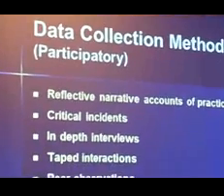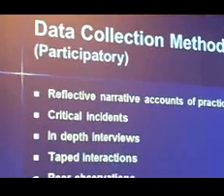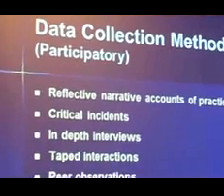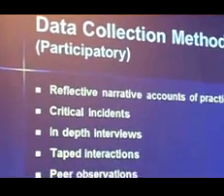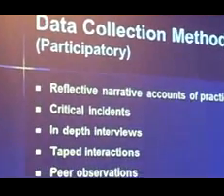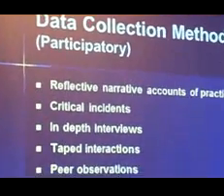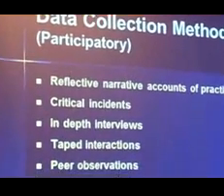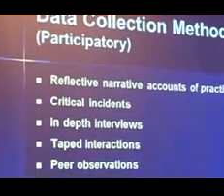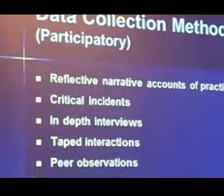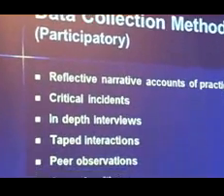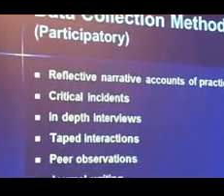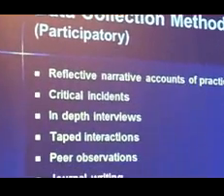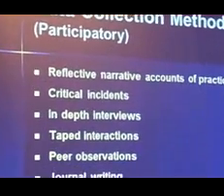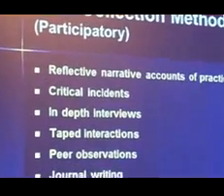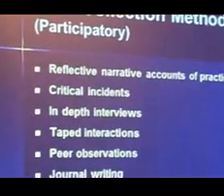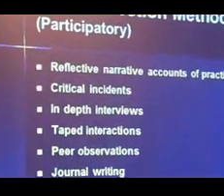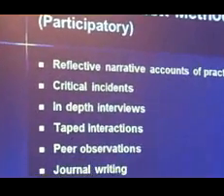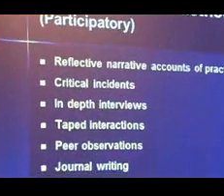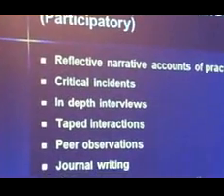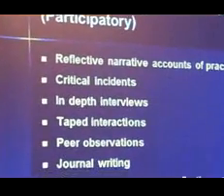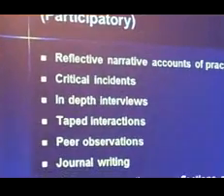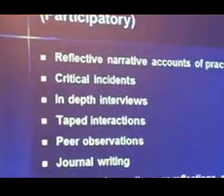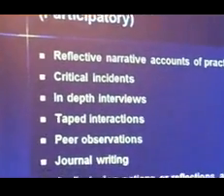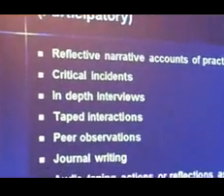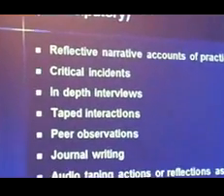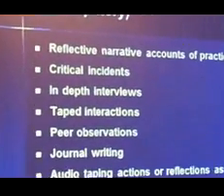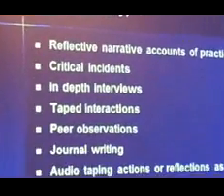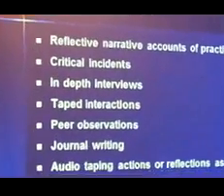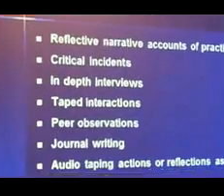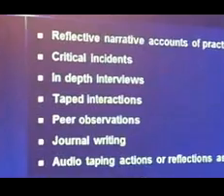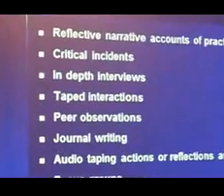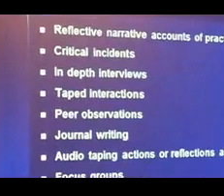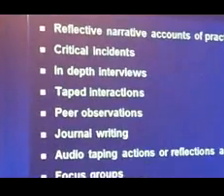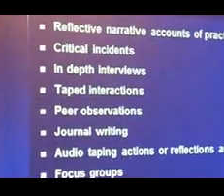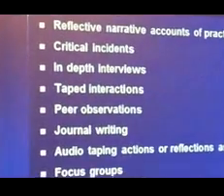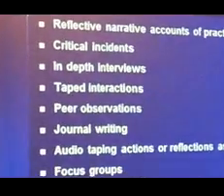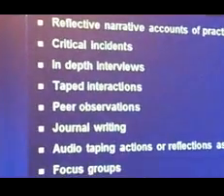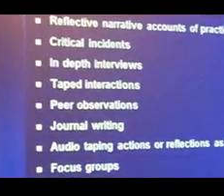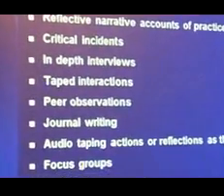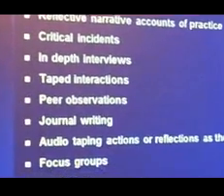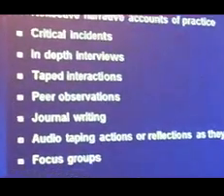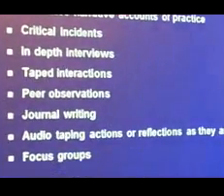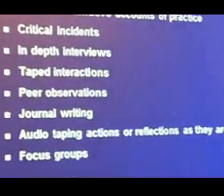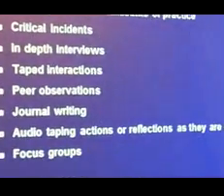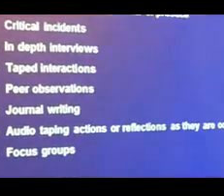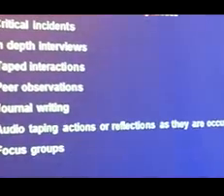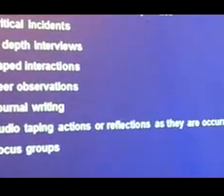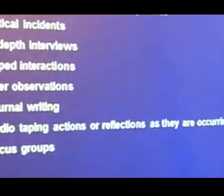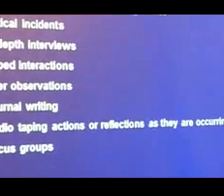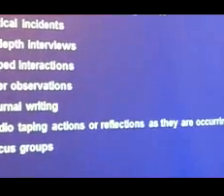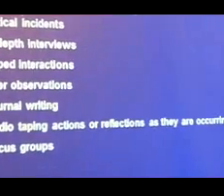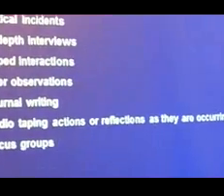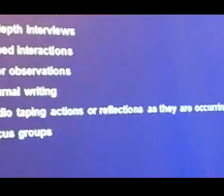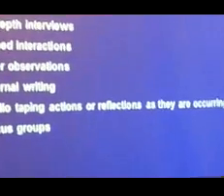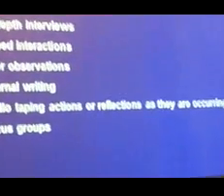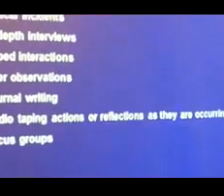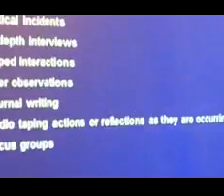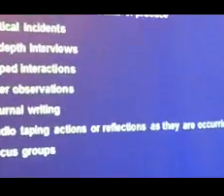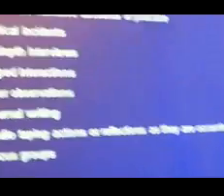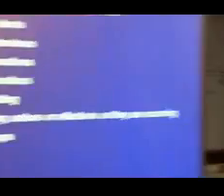evaluation methods this afternoon, and we're going to talk about it again tomorrow, probably. But I want to highlight these because these are what I consider